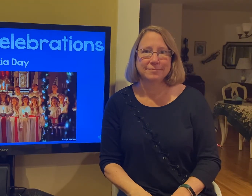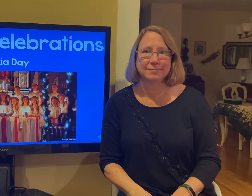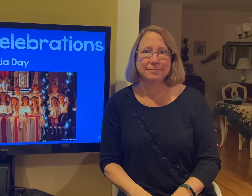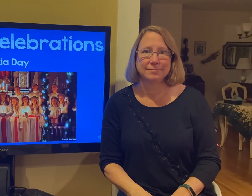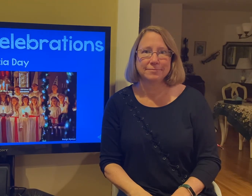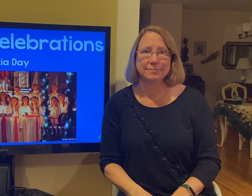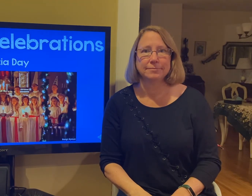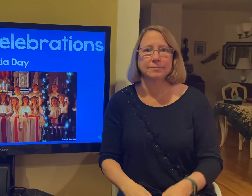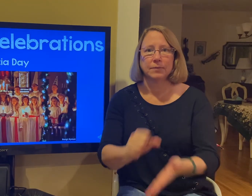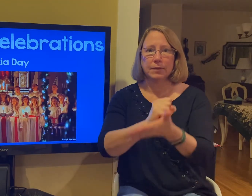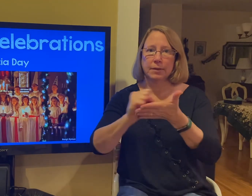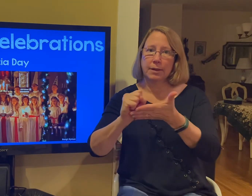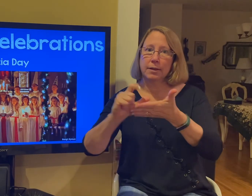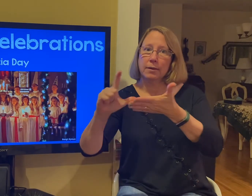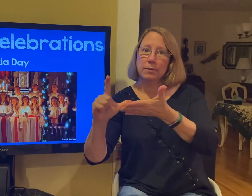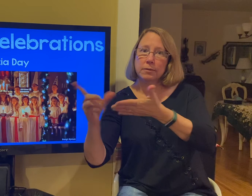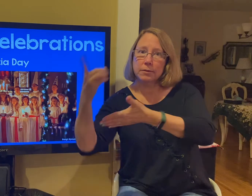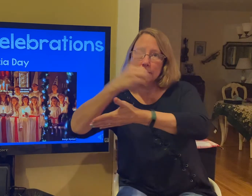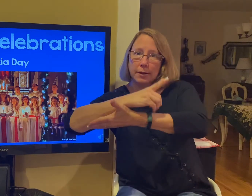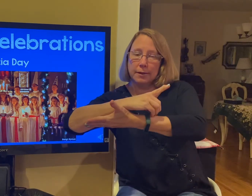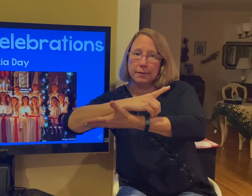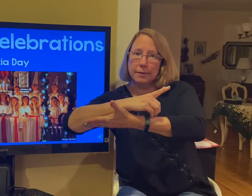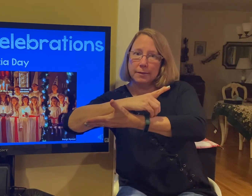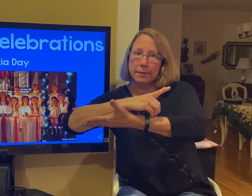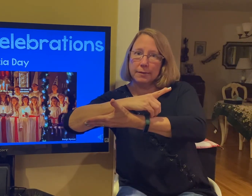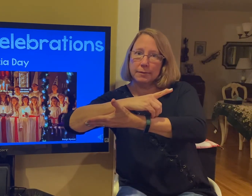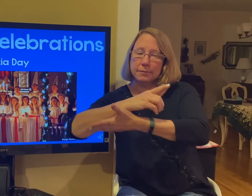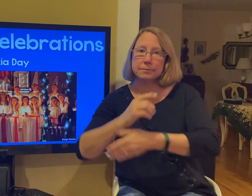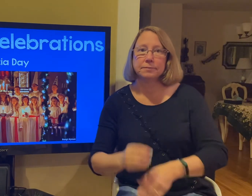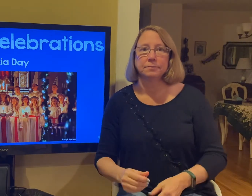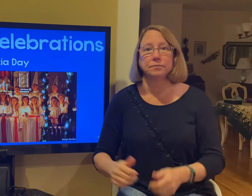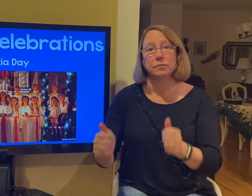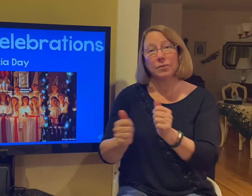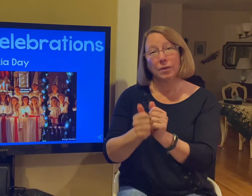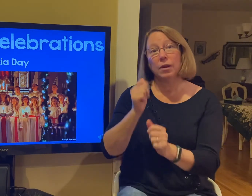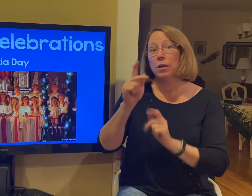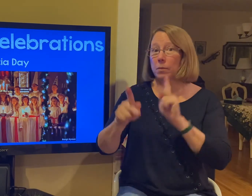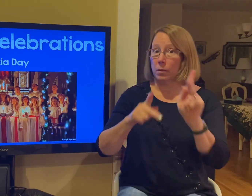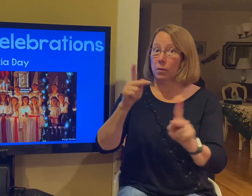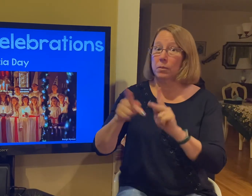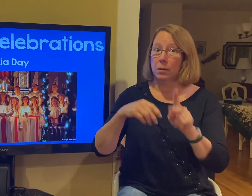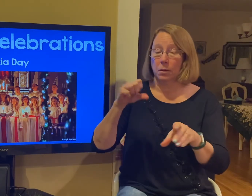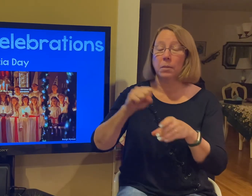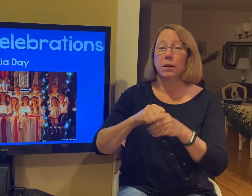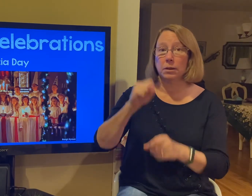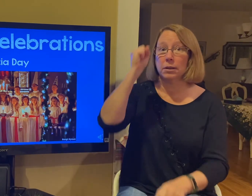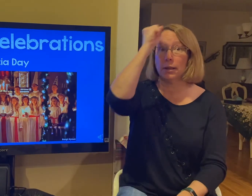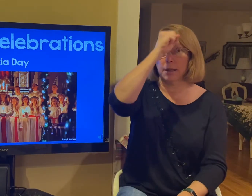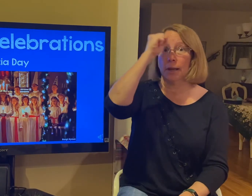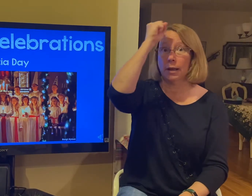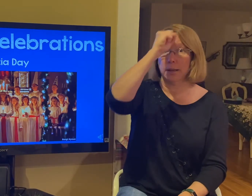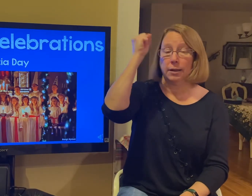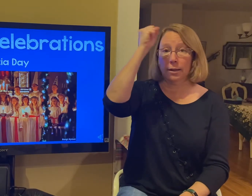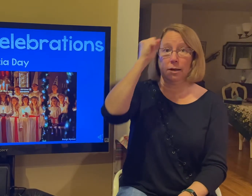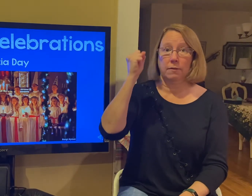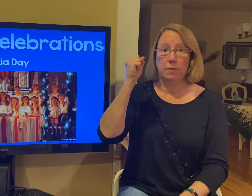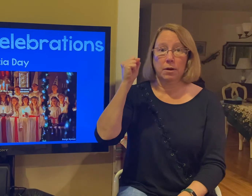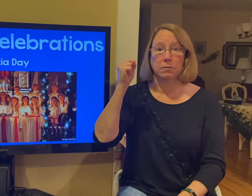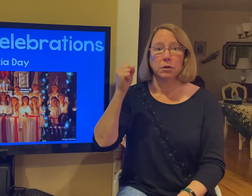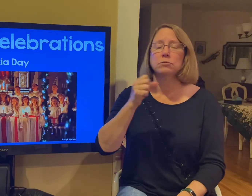St. Lucia Day. Most people in Scandinavian countries honor St. Lucia each year